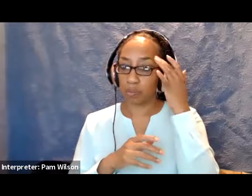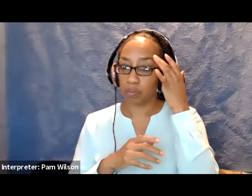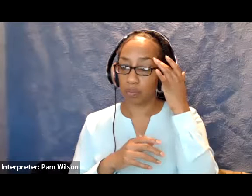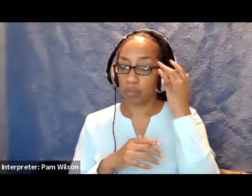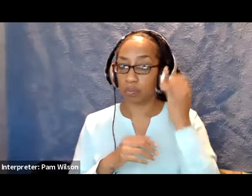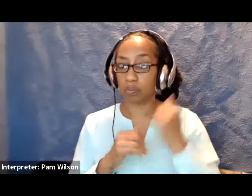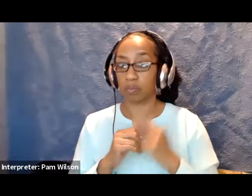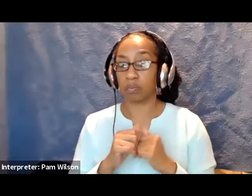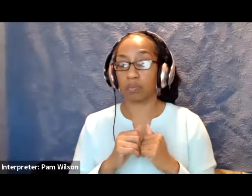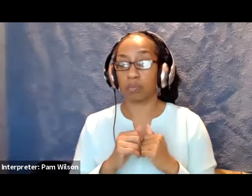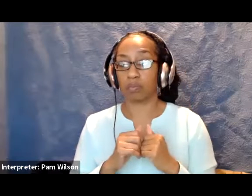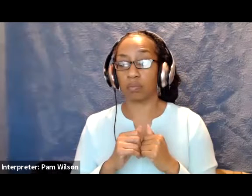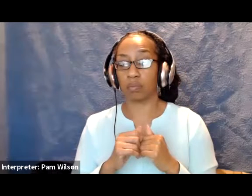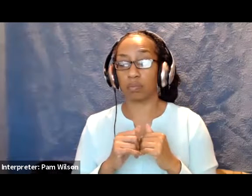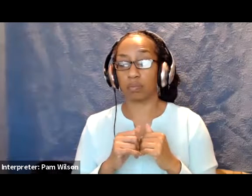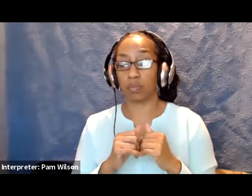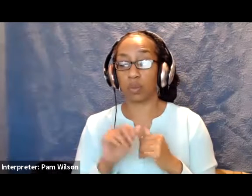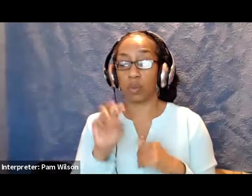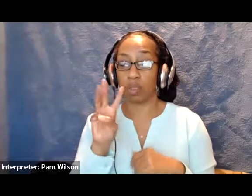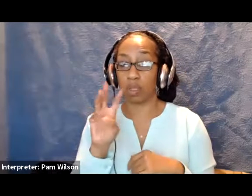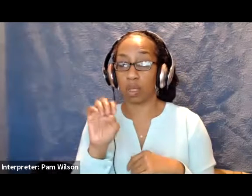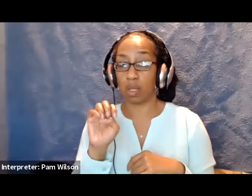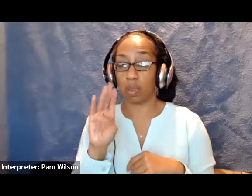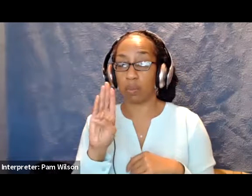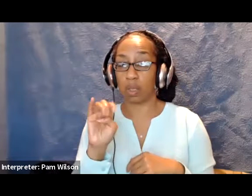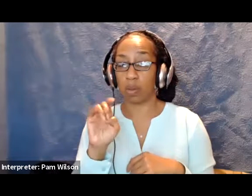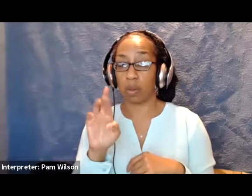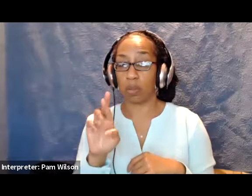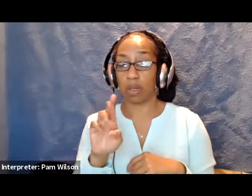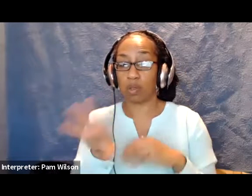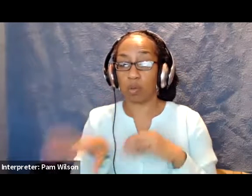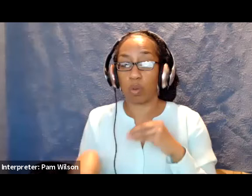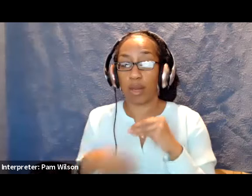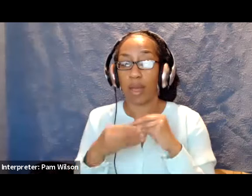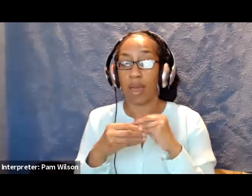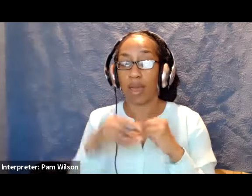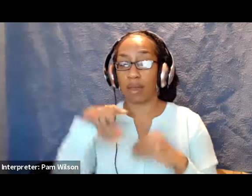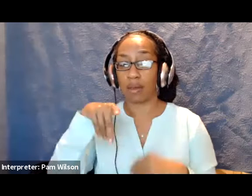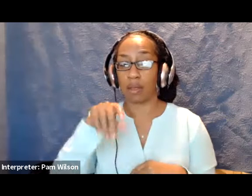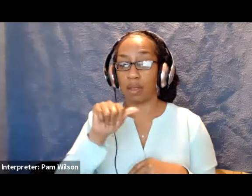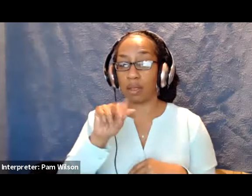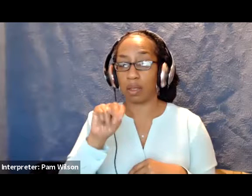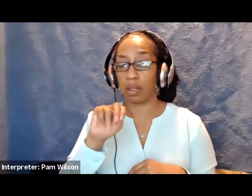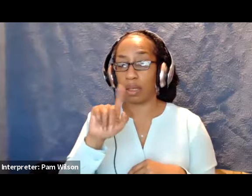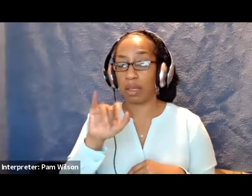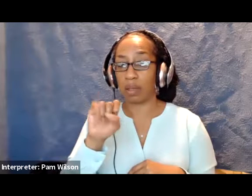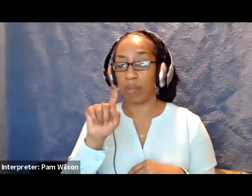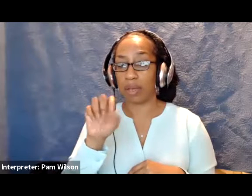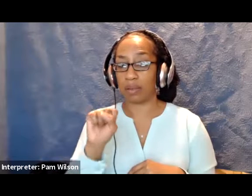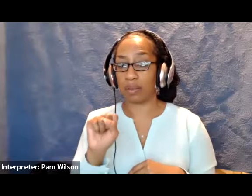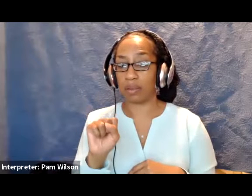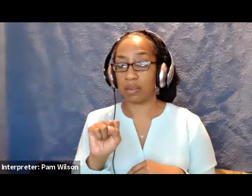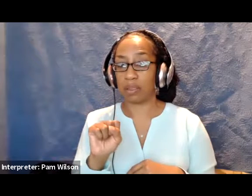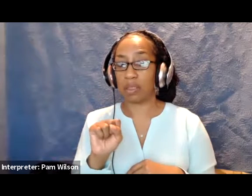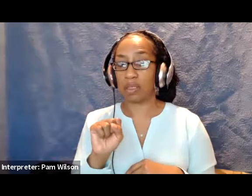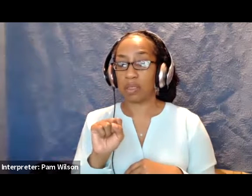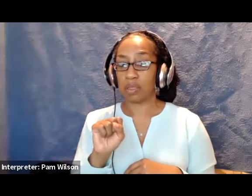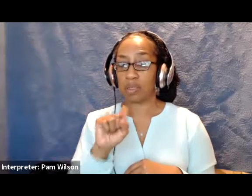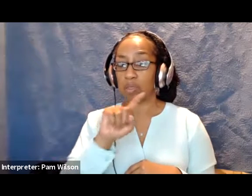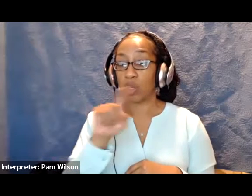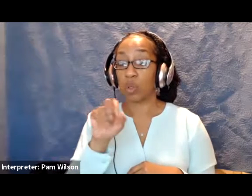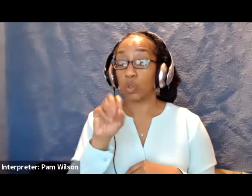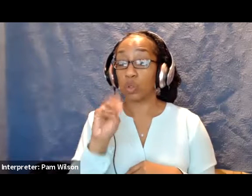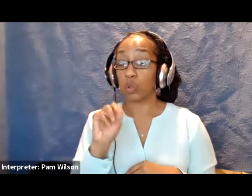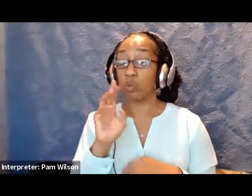the other thing you want to do with the webinar is add panelists. All right. So you're going to sign into the Zoom web